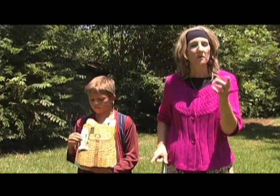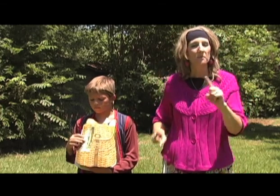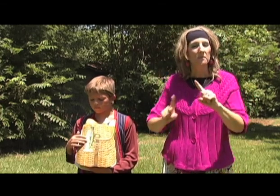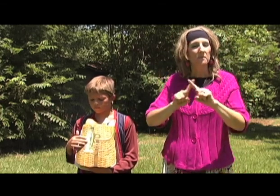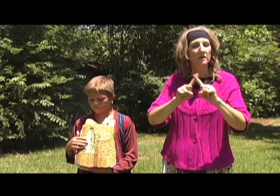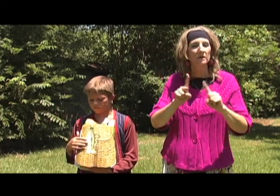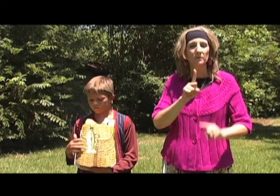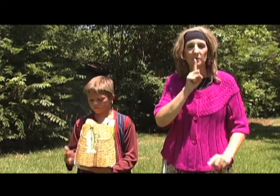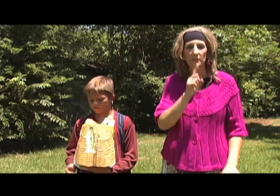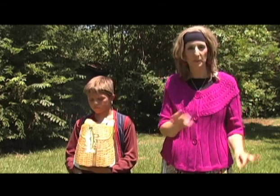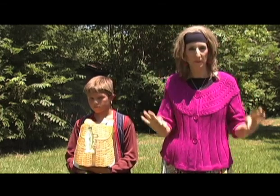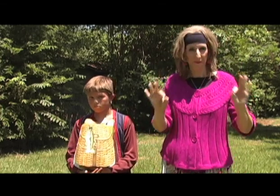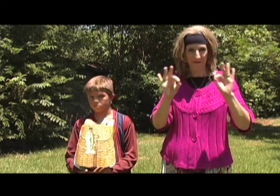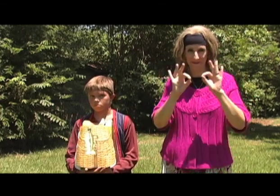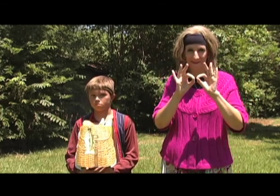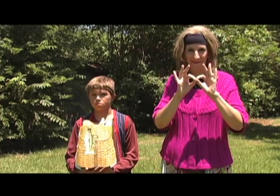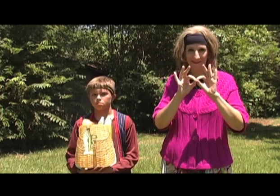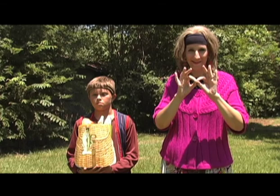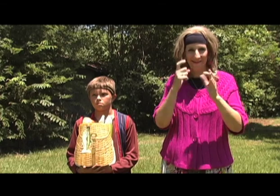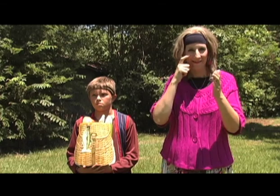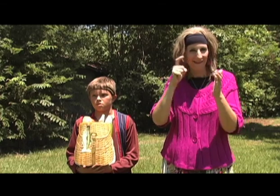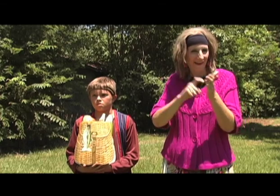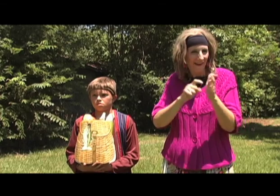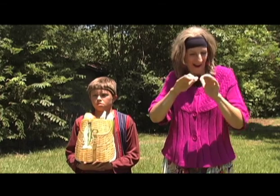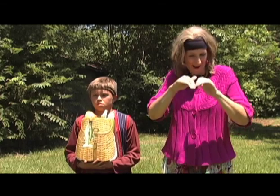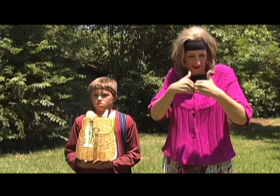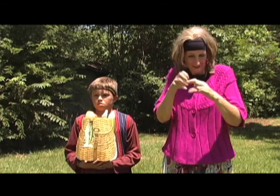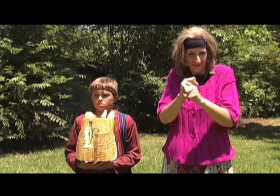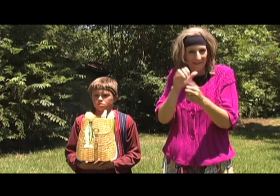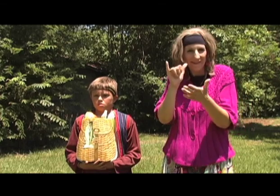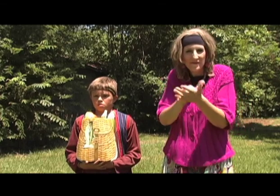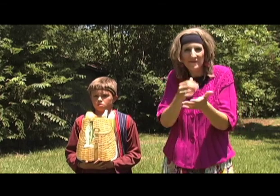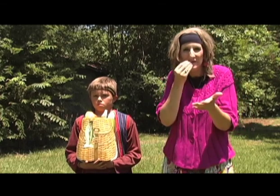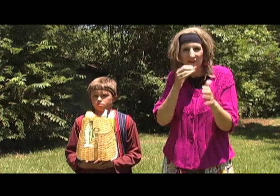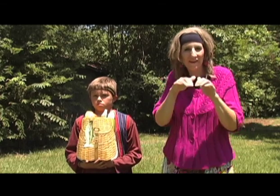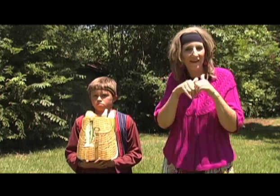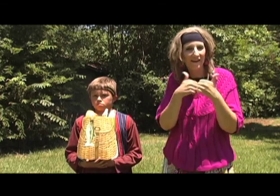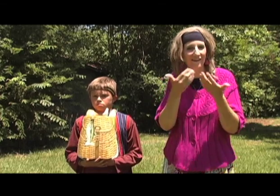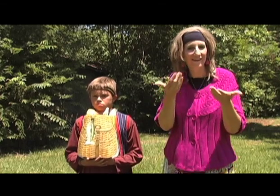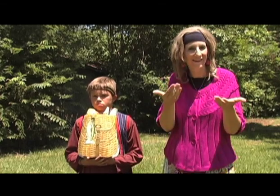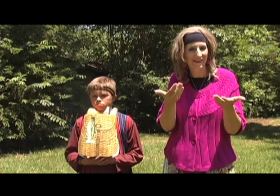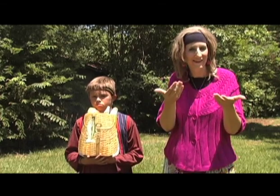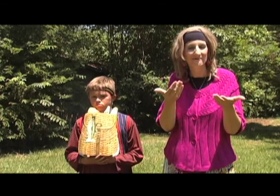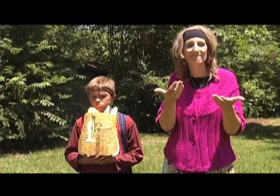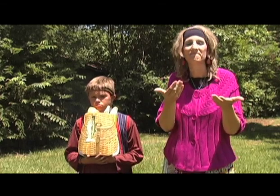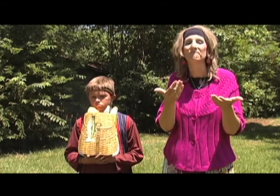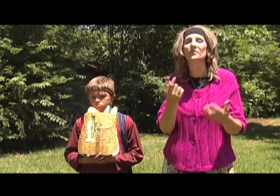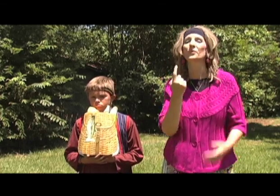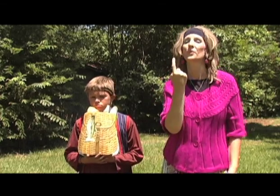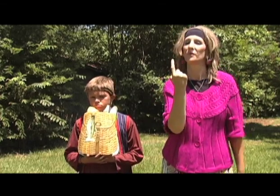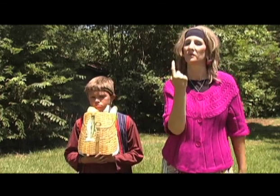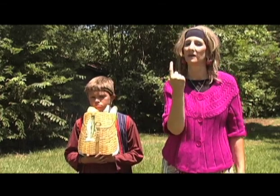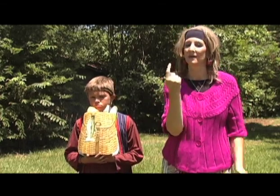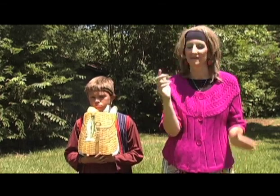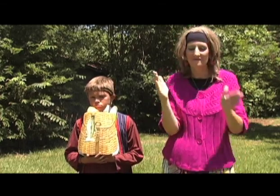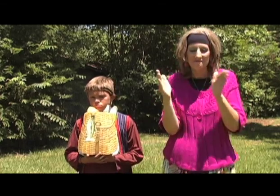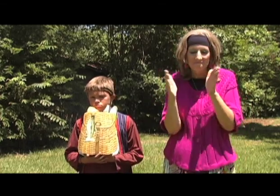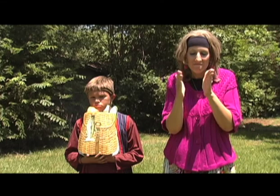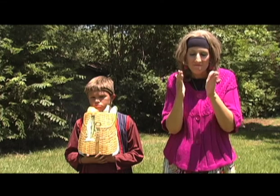Lord. But it's truly important to recognize, how did that happen? Because